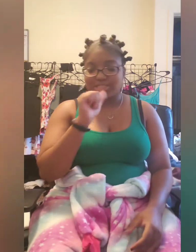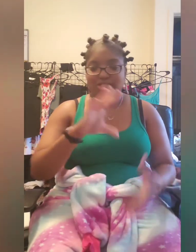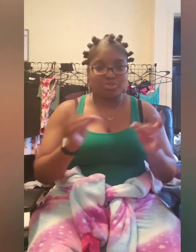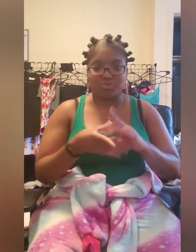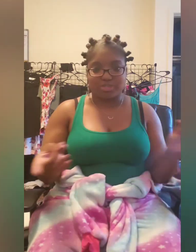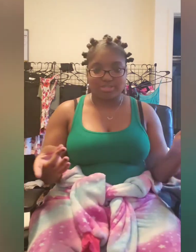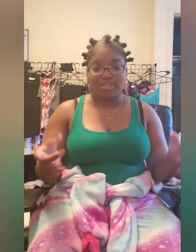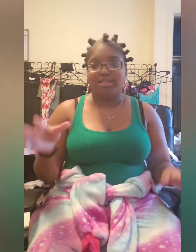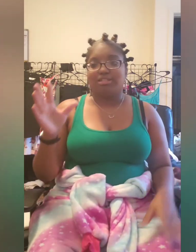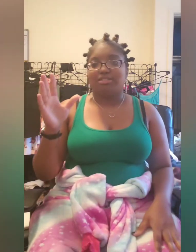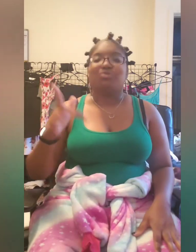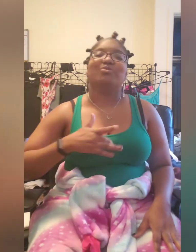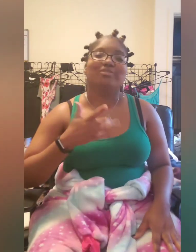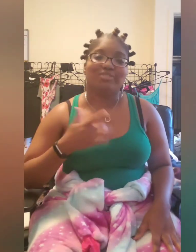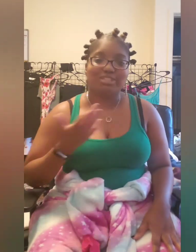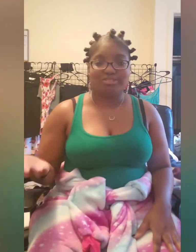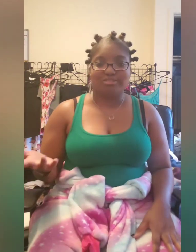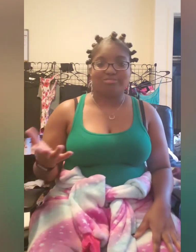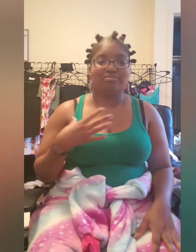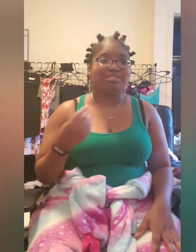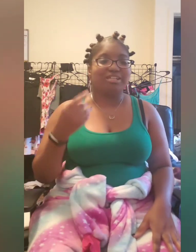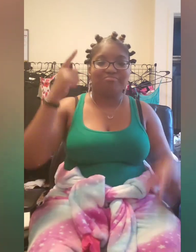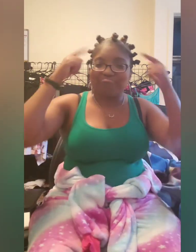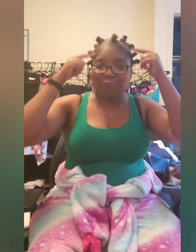for some people it may be, but for others, I mean, we grew up that way.